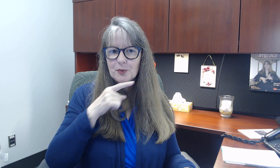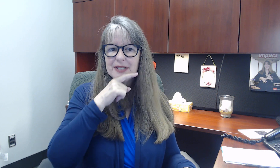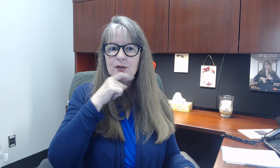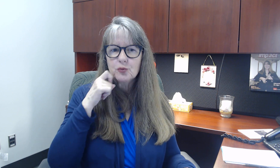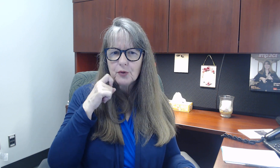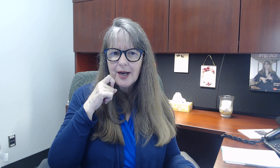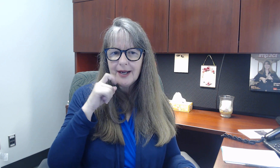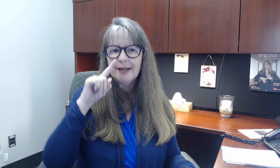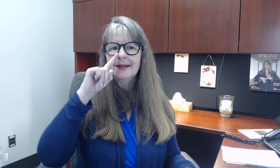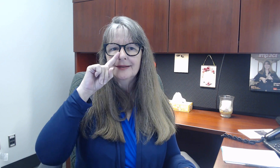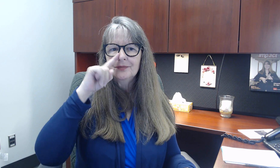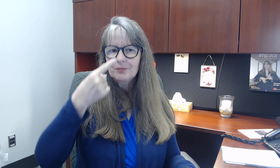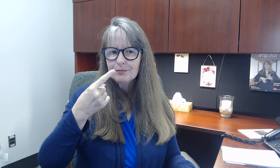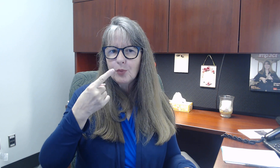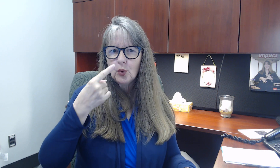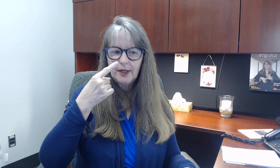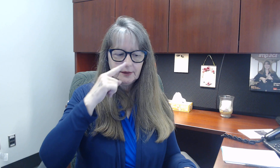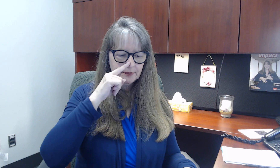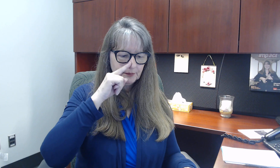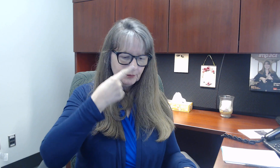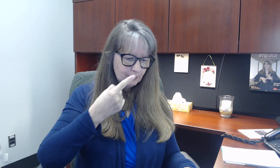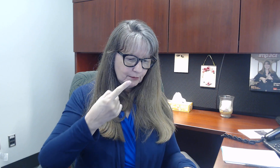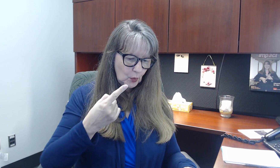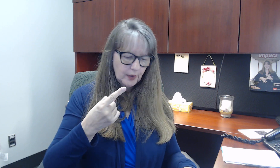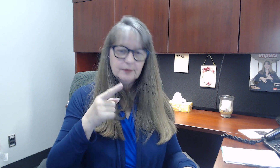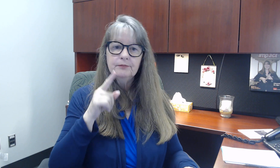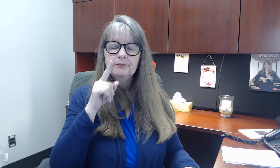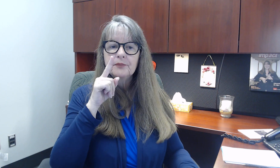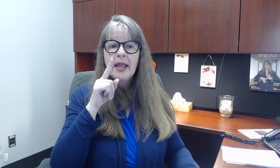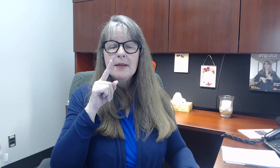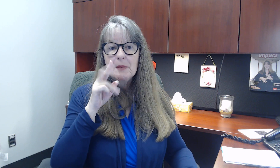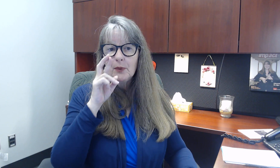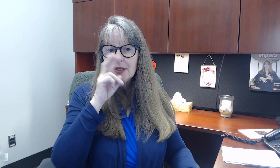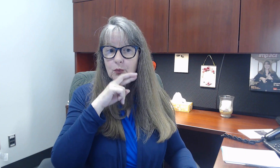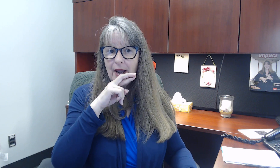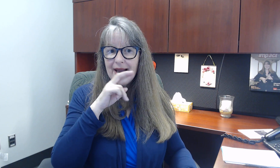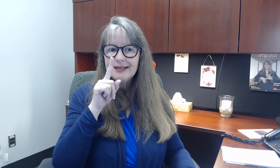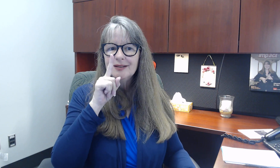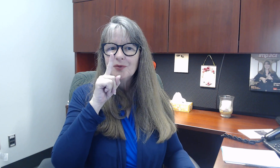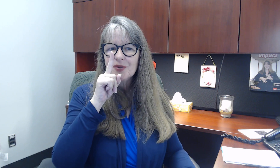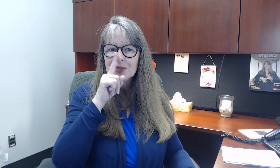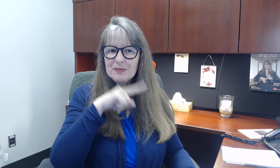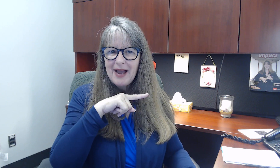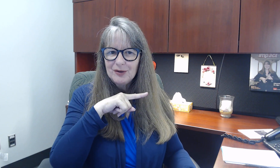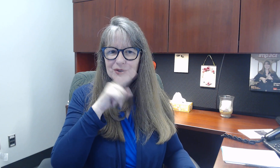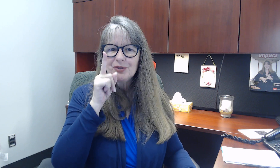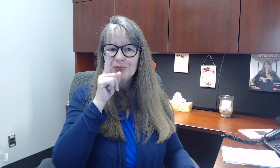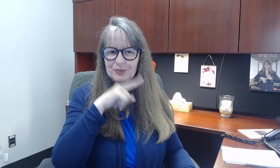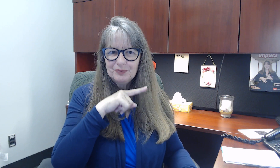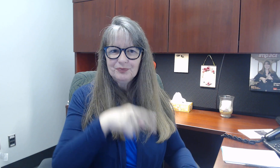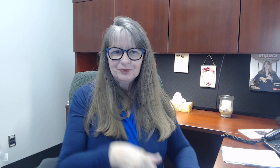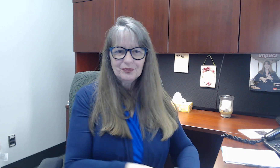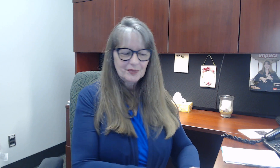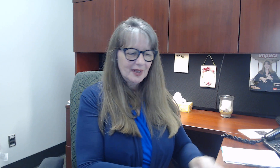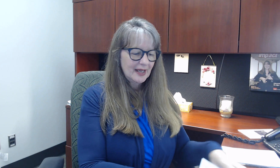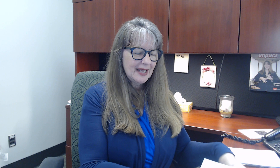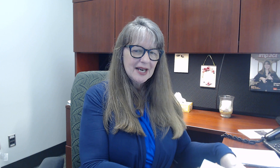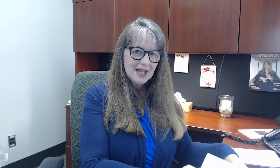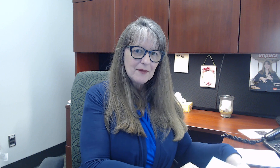said dry. Boring. Boring. Remember we did rat? Well, this is mouse. It kind of gave you